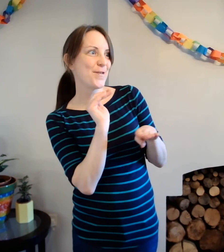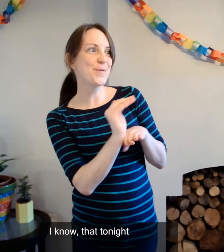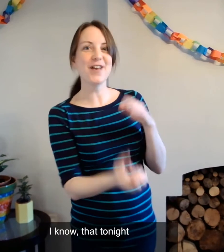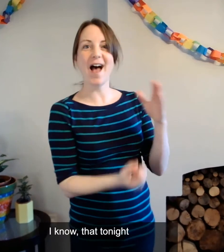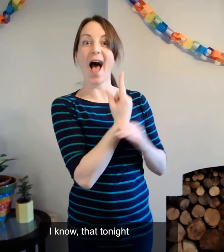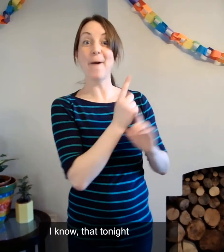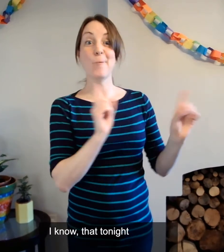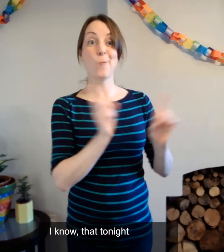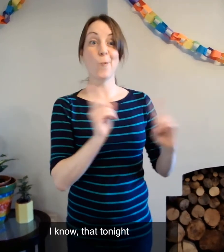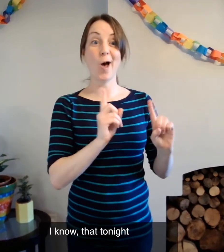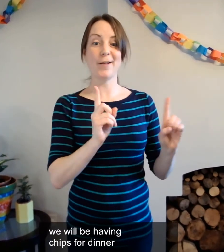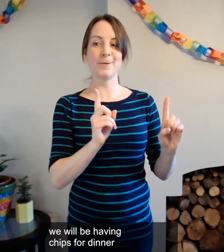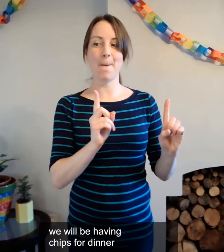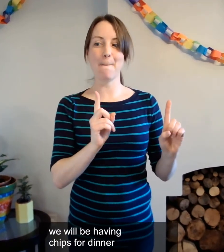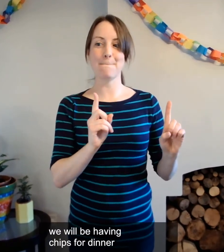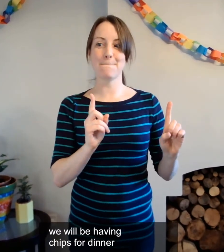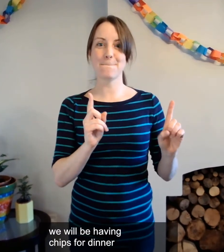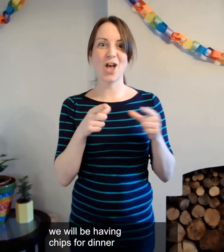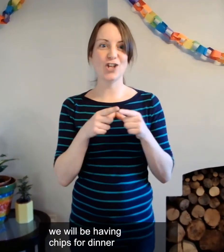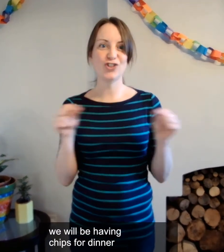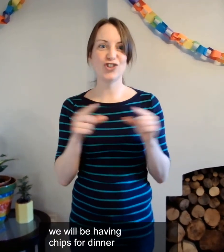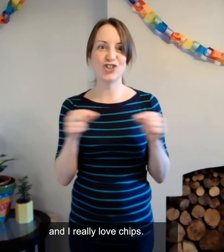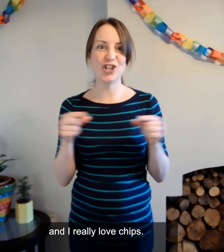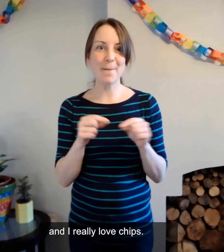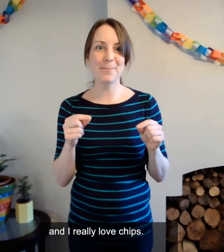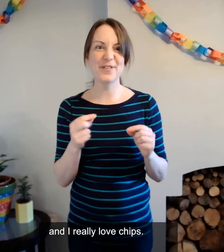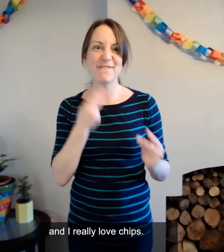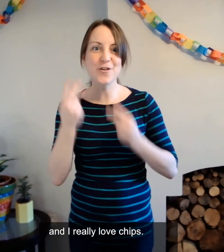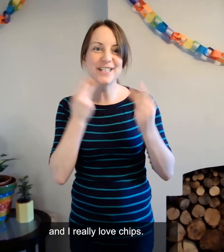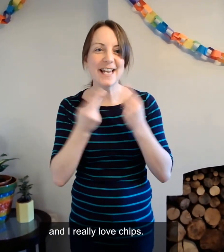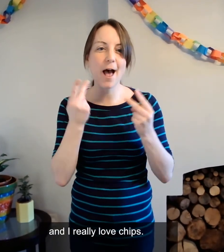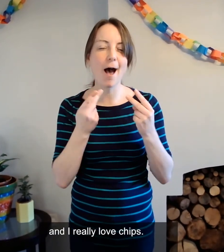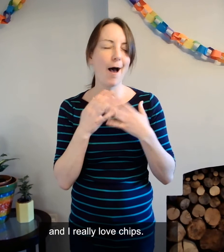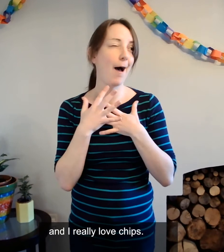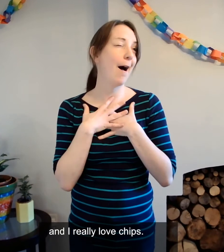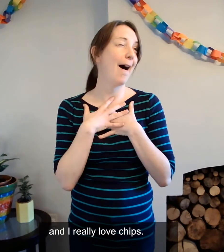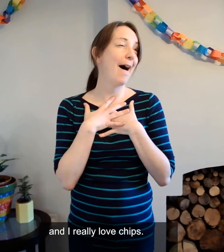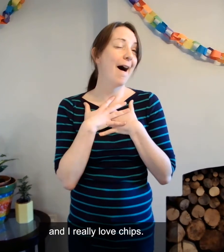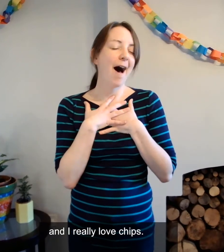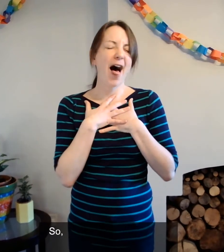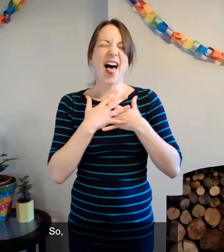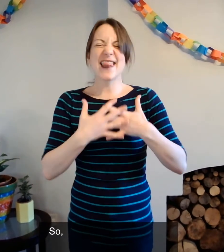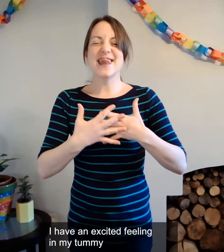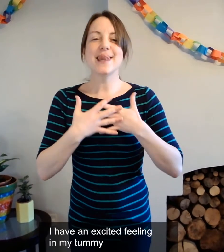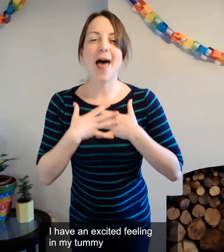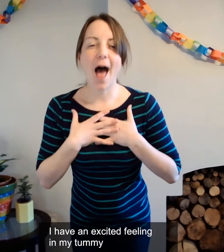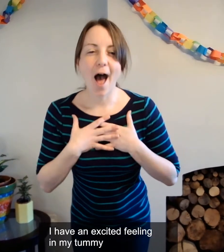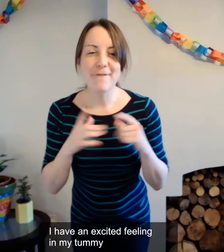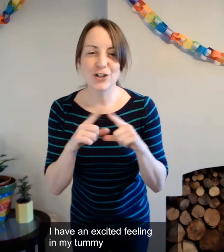I know that tonight we will be having chips for dinner and I really love chips. So I have an excited feeling